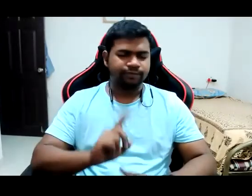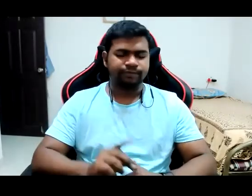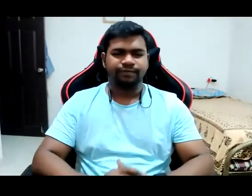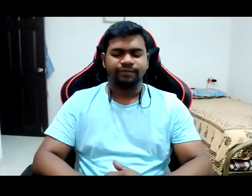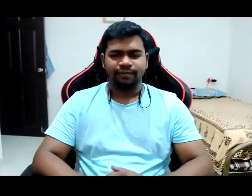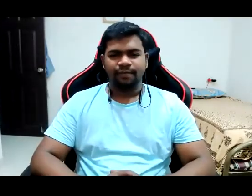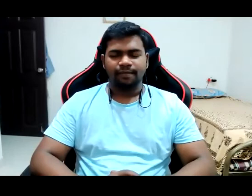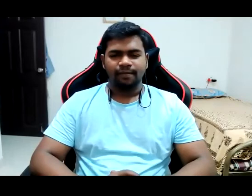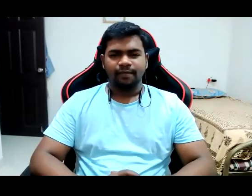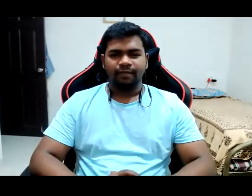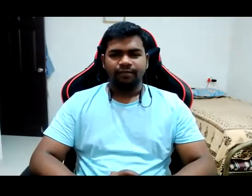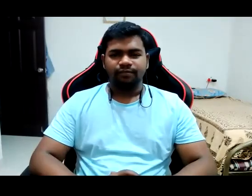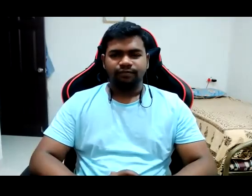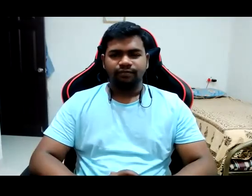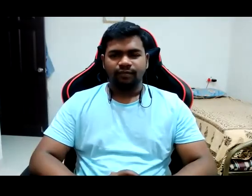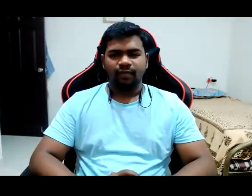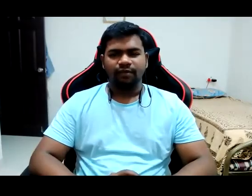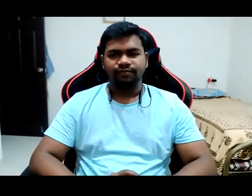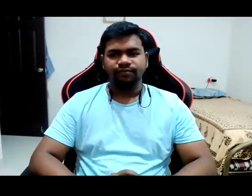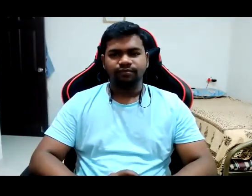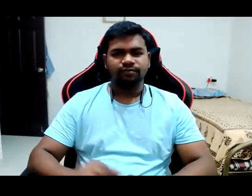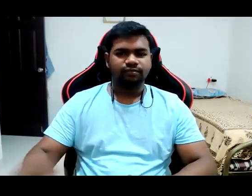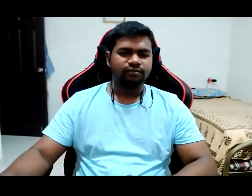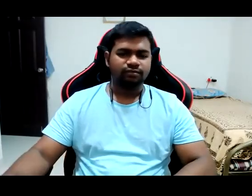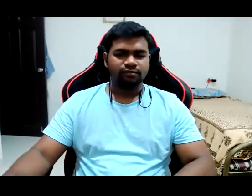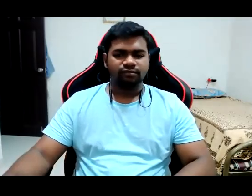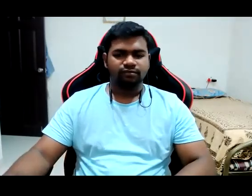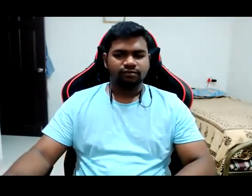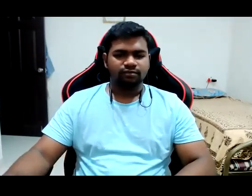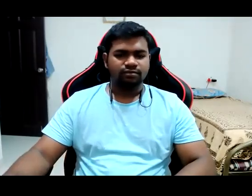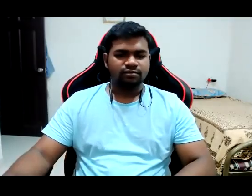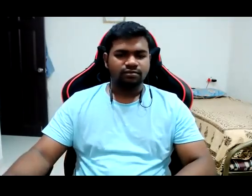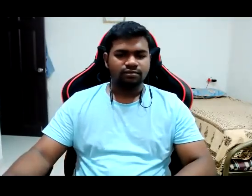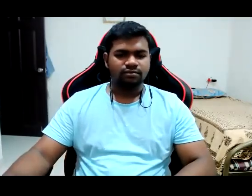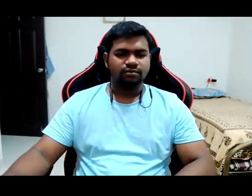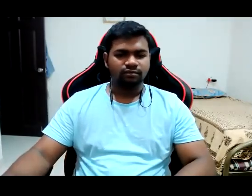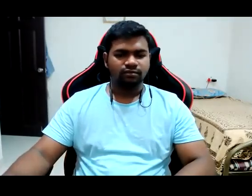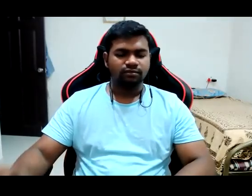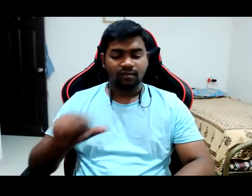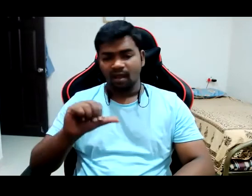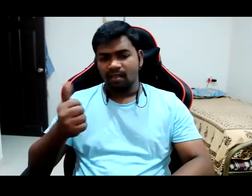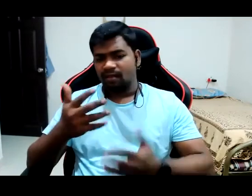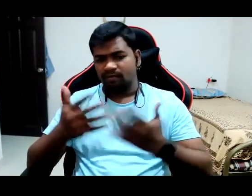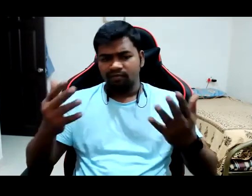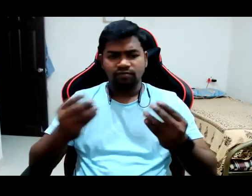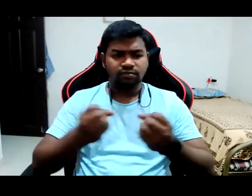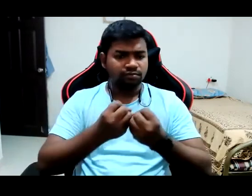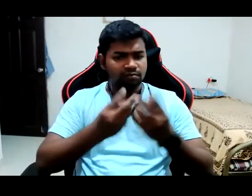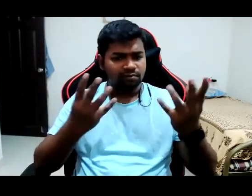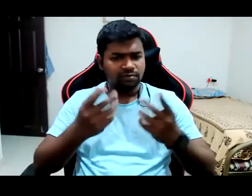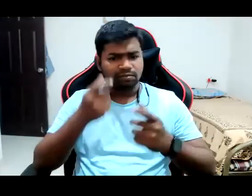but yeah, definitely I'll get back. Yeah, Like, yeah. Well, I think the other thing that we will also, I mean, if multiple people are